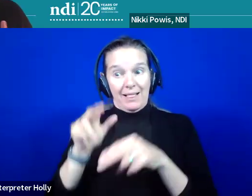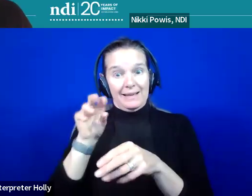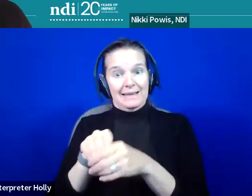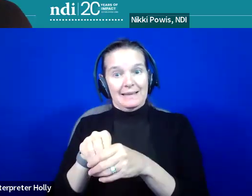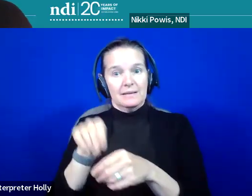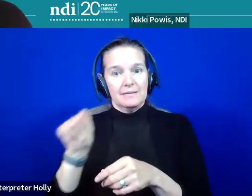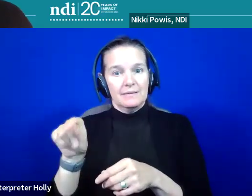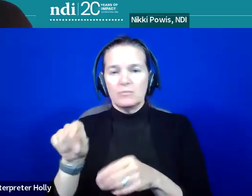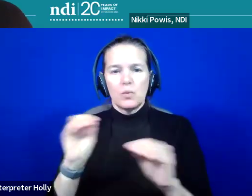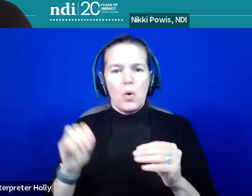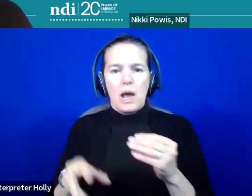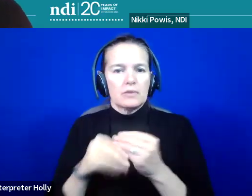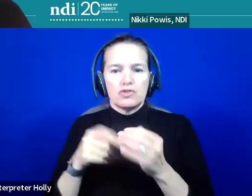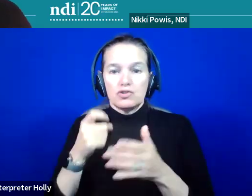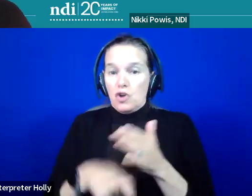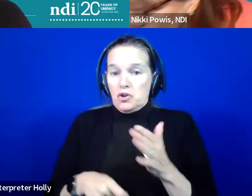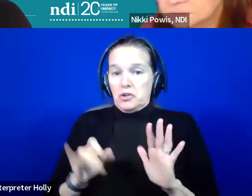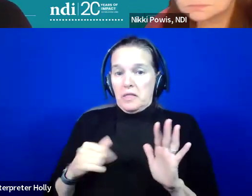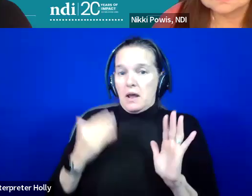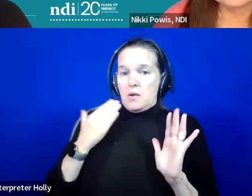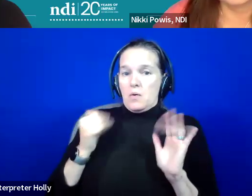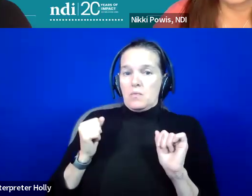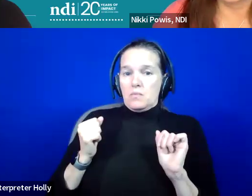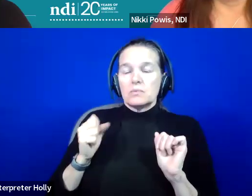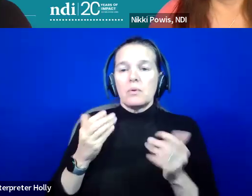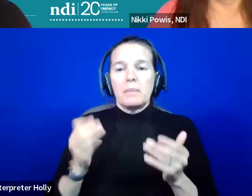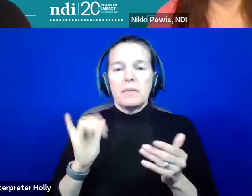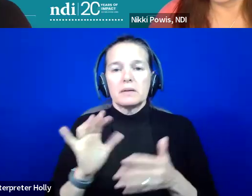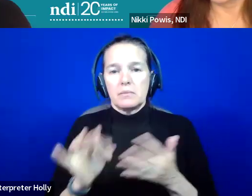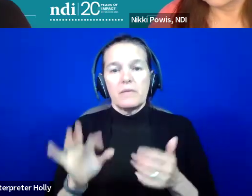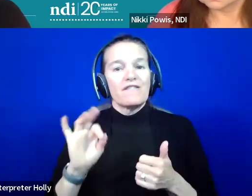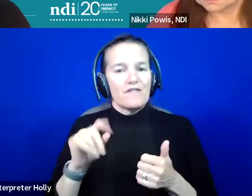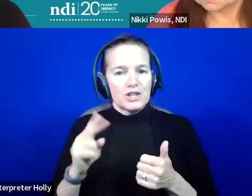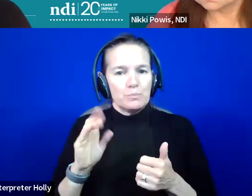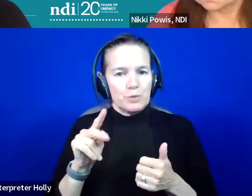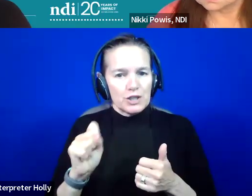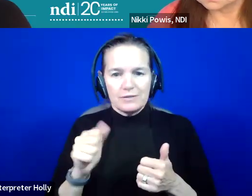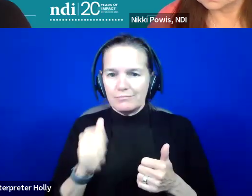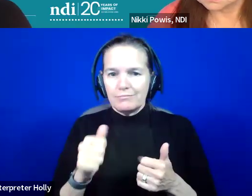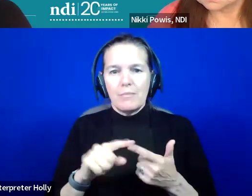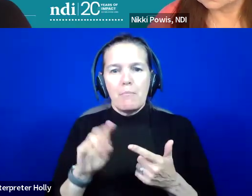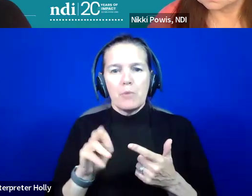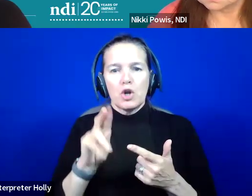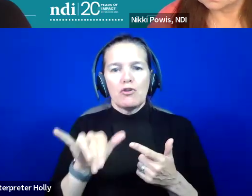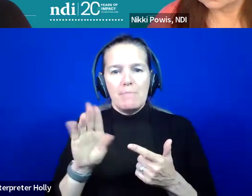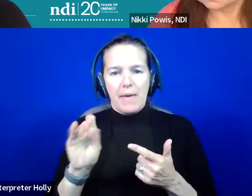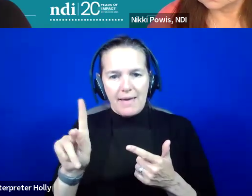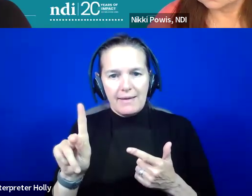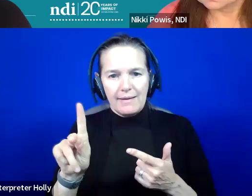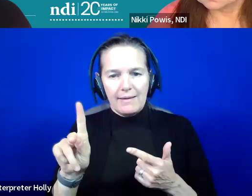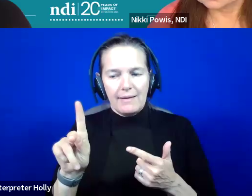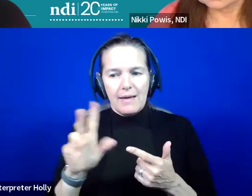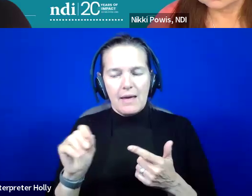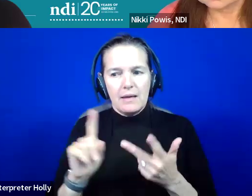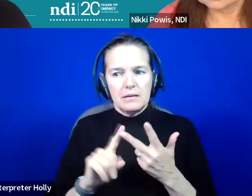not an extra charge as far as I know. So those might be some options. FreshBooks is great. Check out Mercury Bank. And then